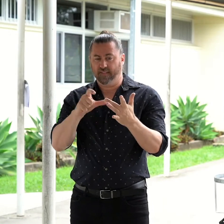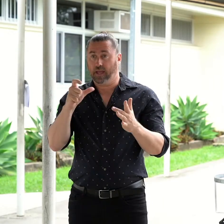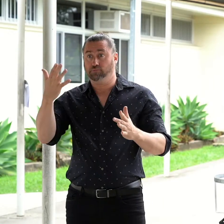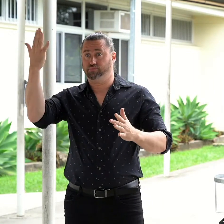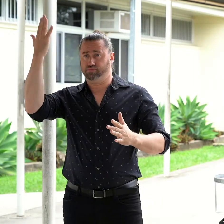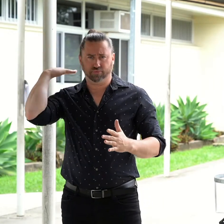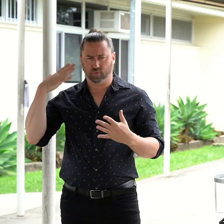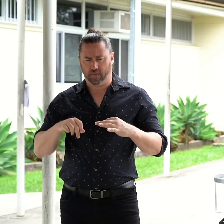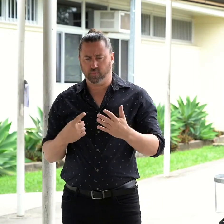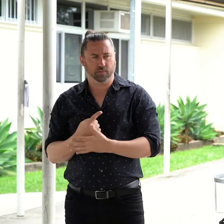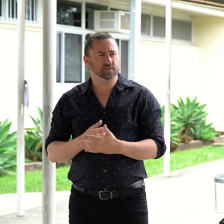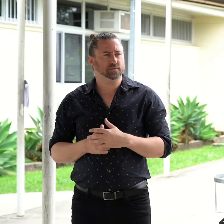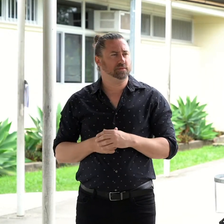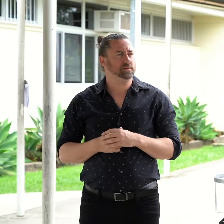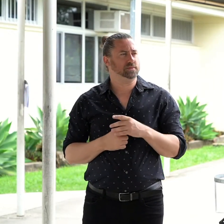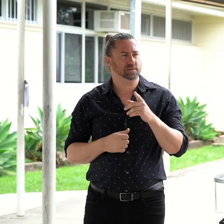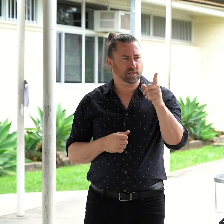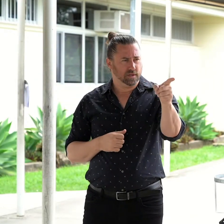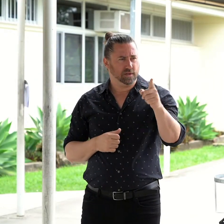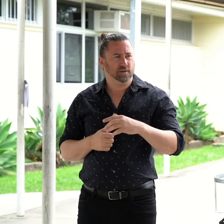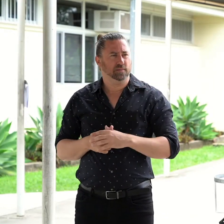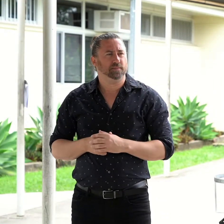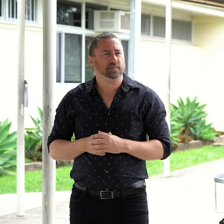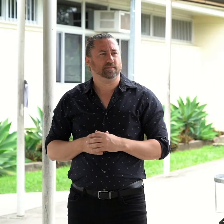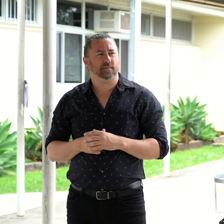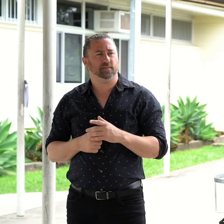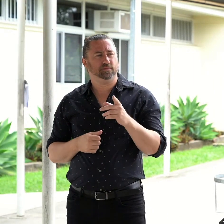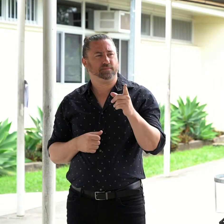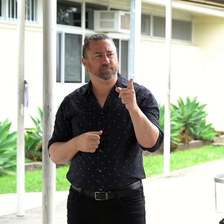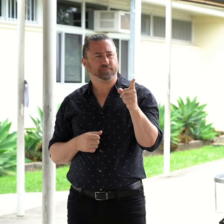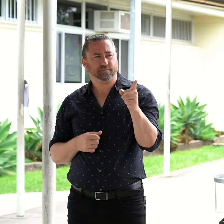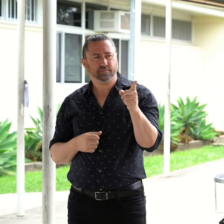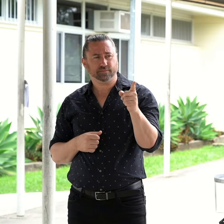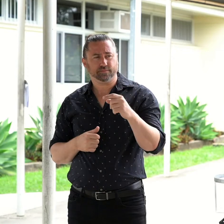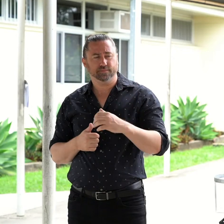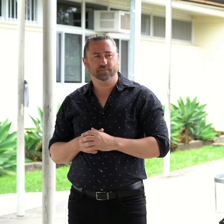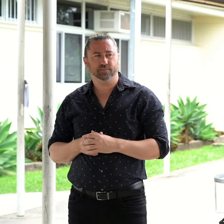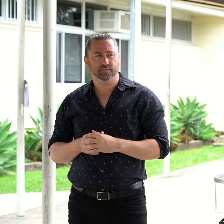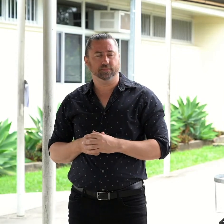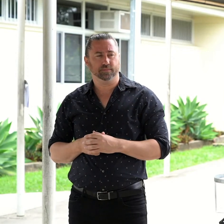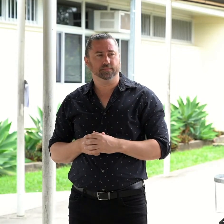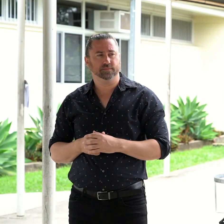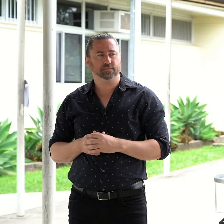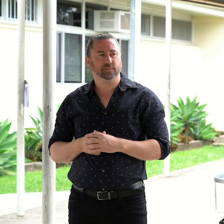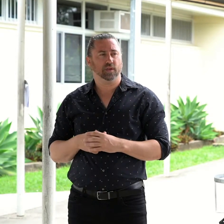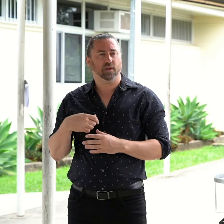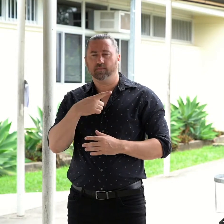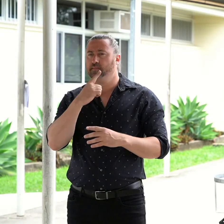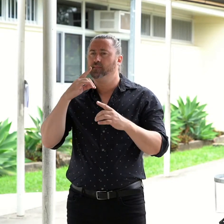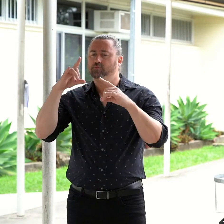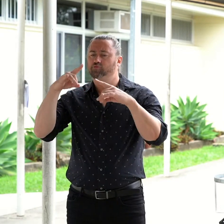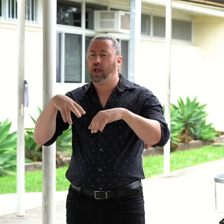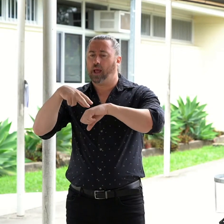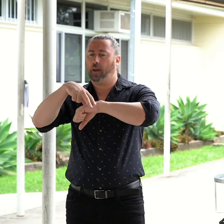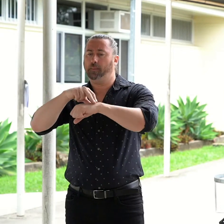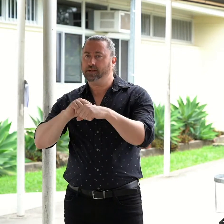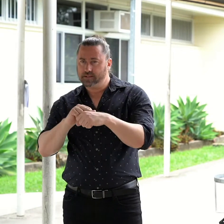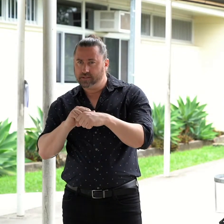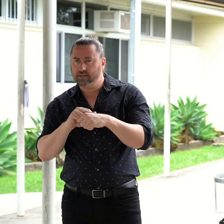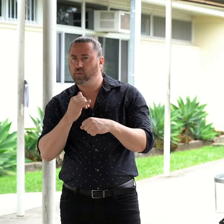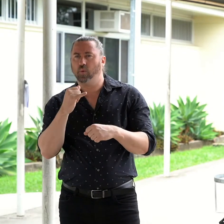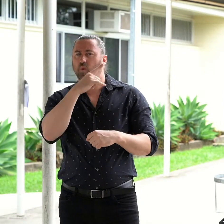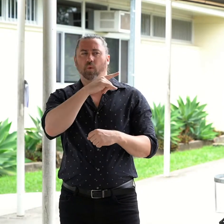very concerning. Have you had Last question. briefings? Have you had briefings from or by the AFP or with your federal